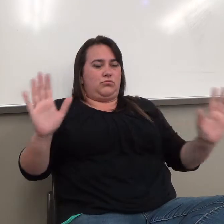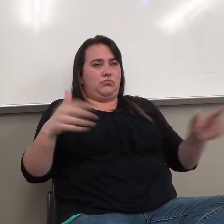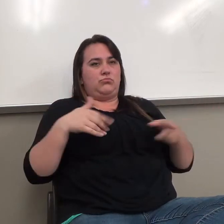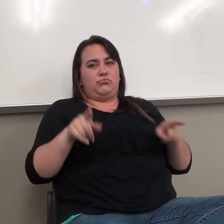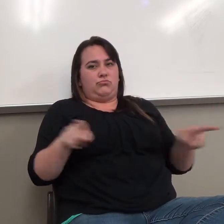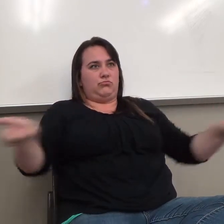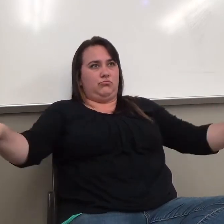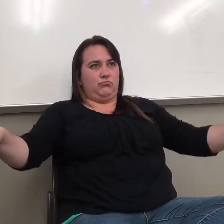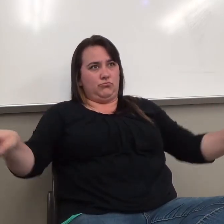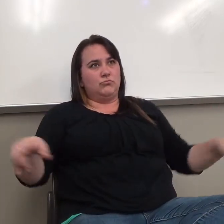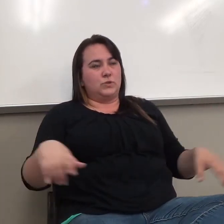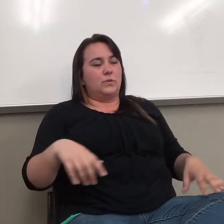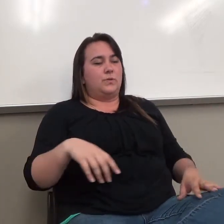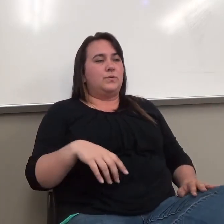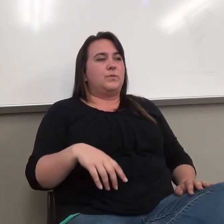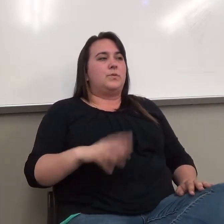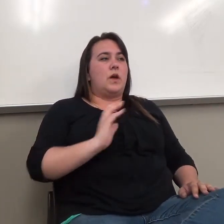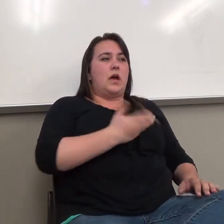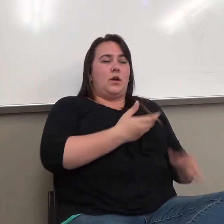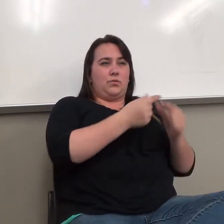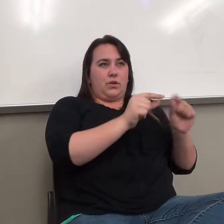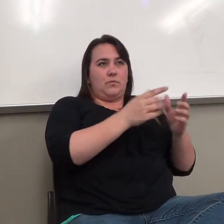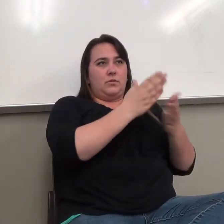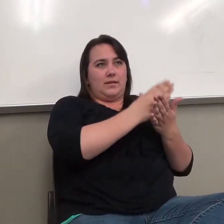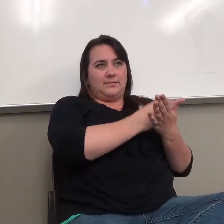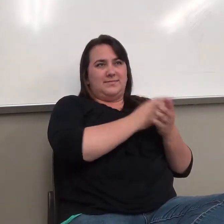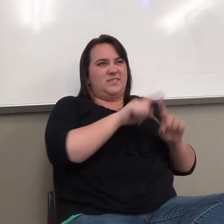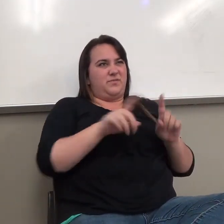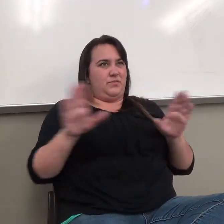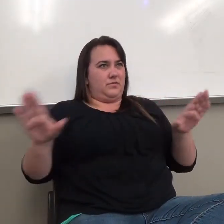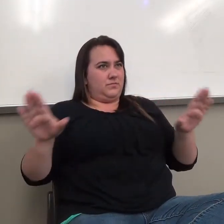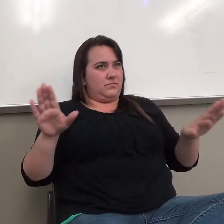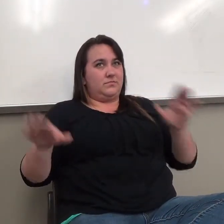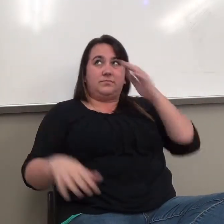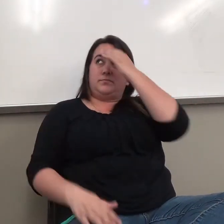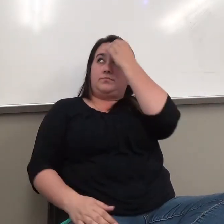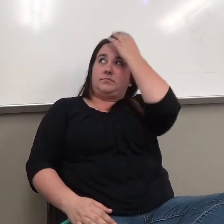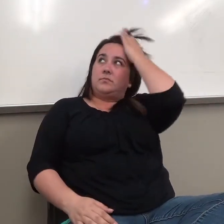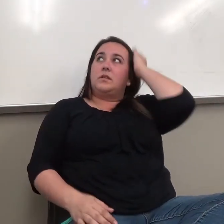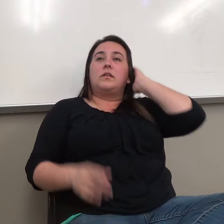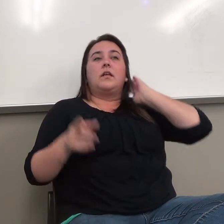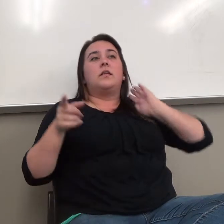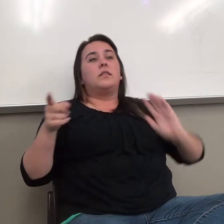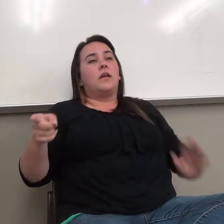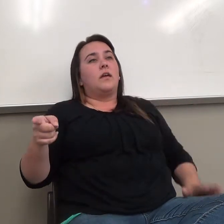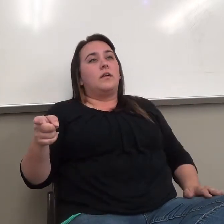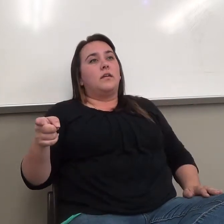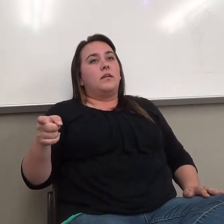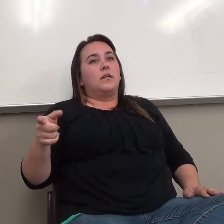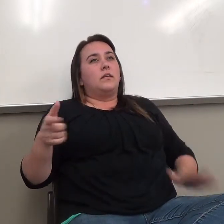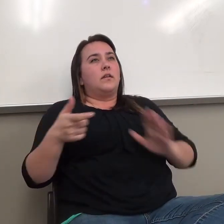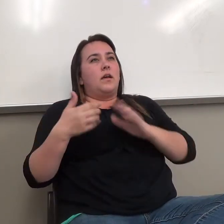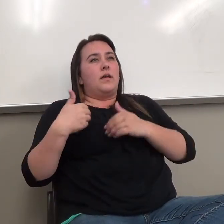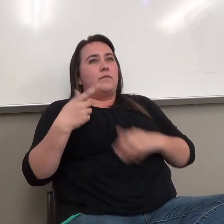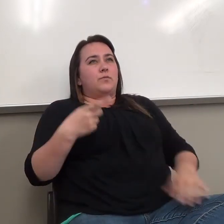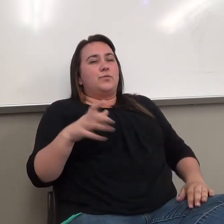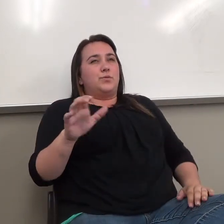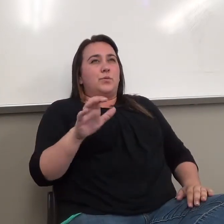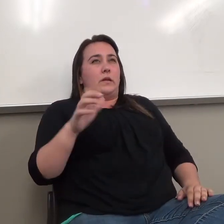follow their pattern, which is, because they have you doing, okay, they're doing